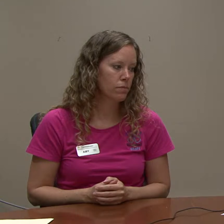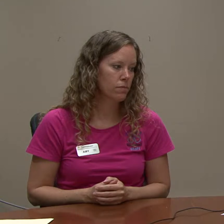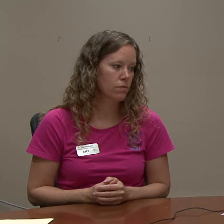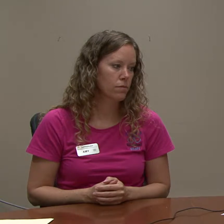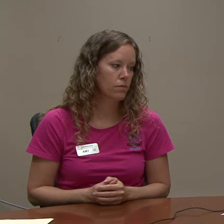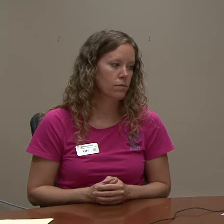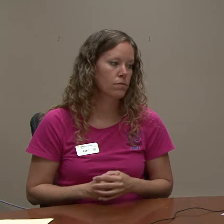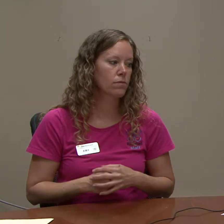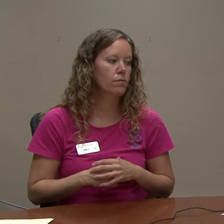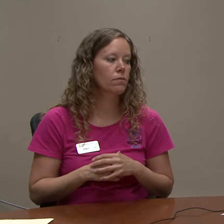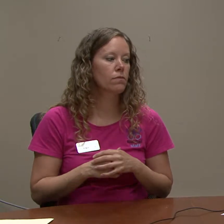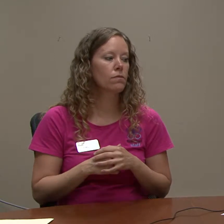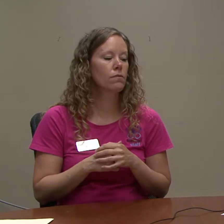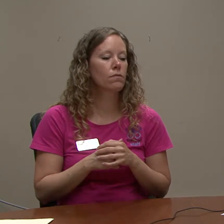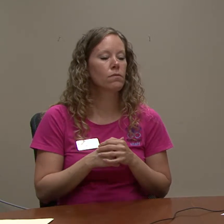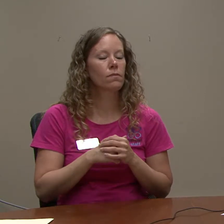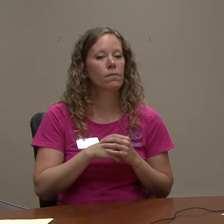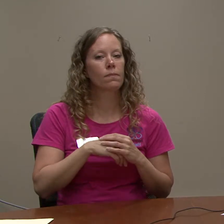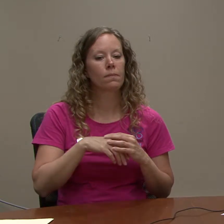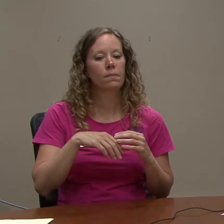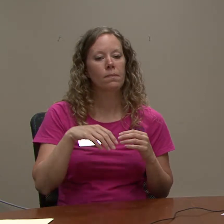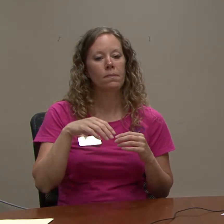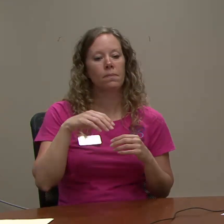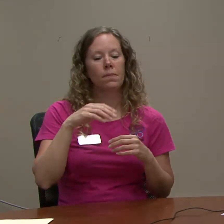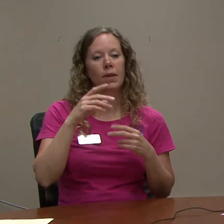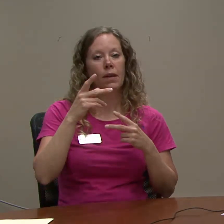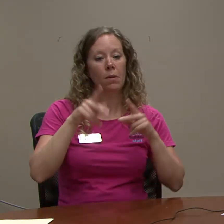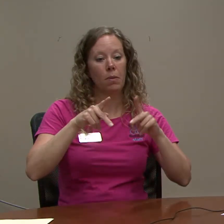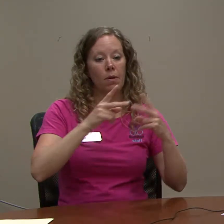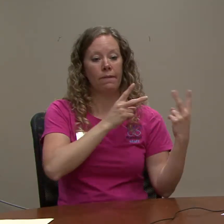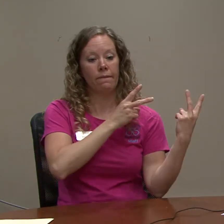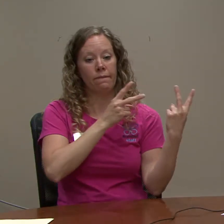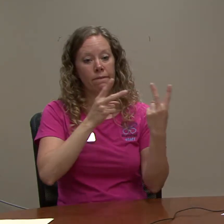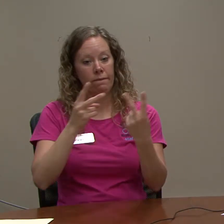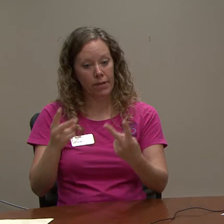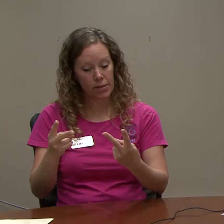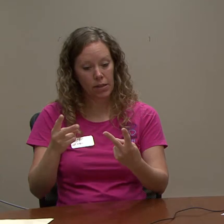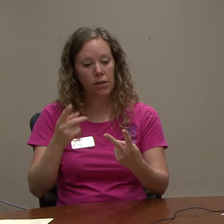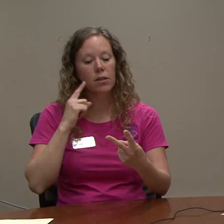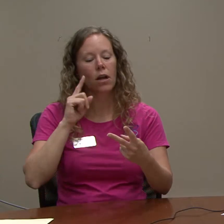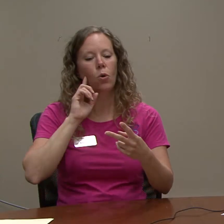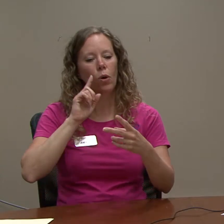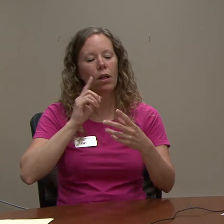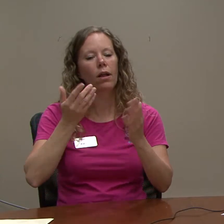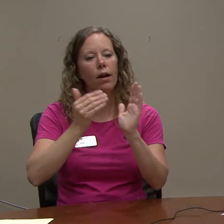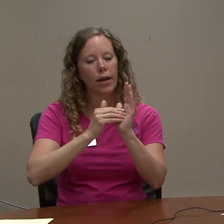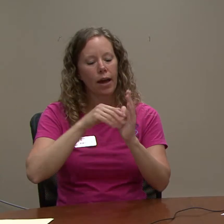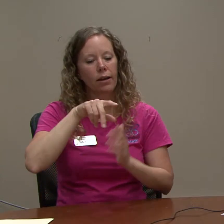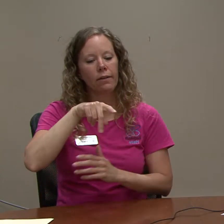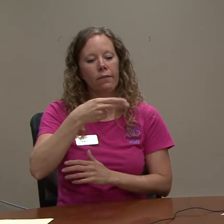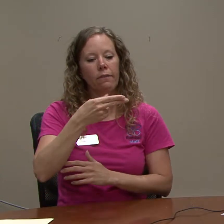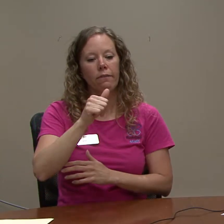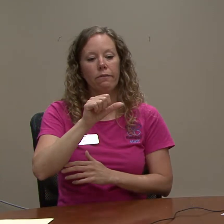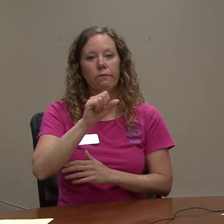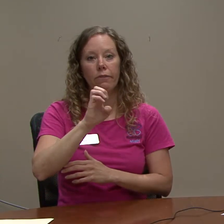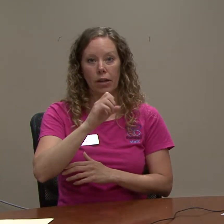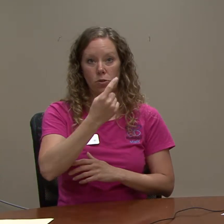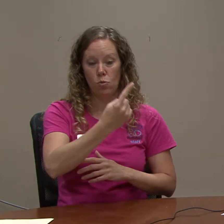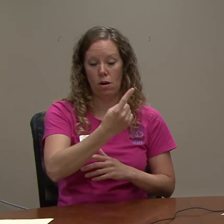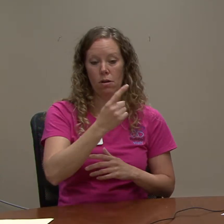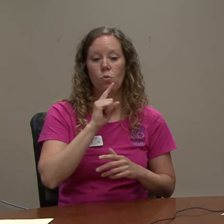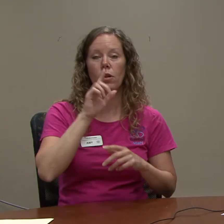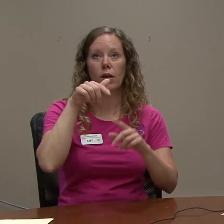Schedule for gradual reopening of BRHD to visitors and implementation process. Phase 1, outdoor visiting